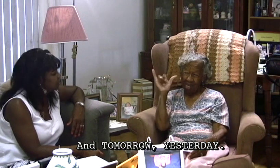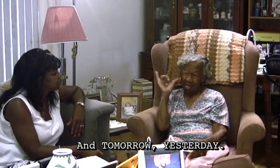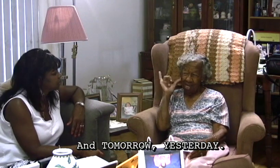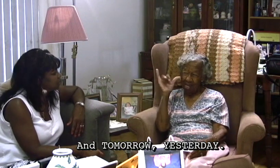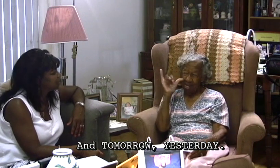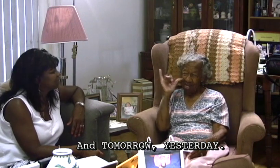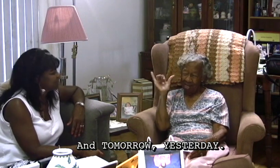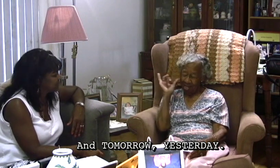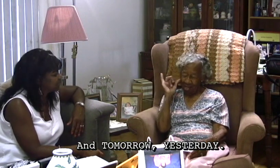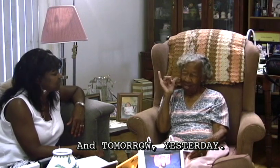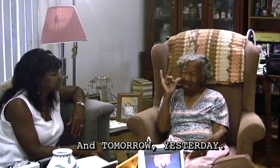Yesterday.